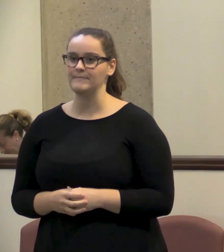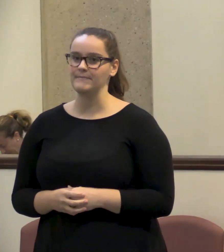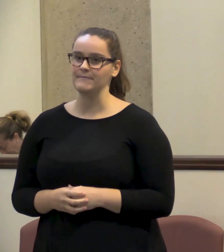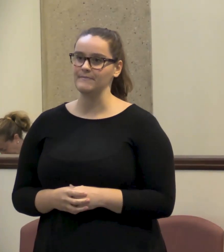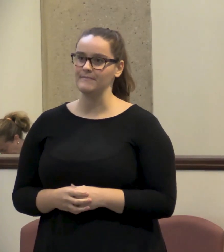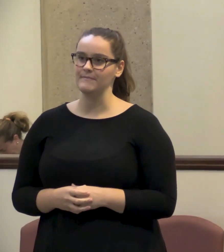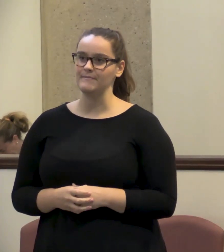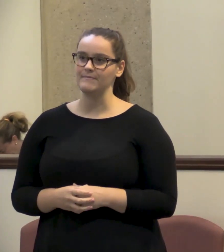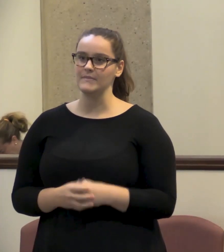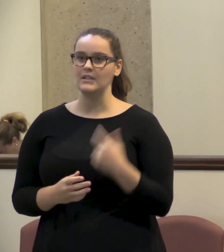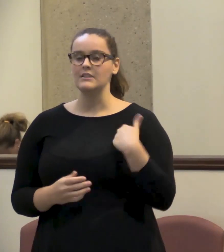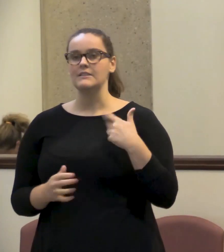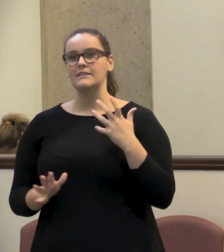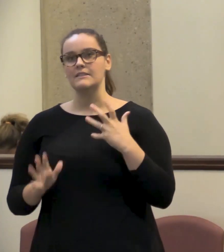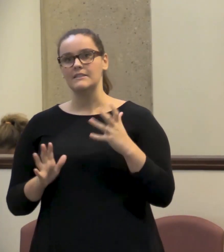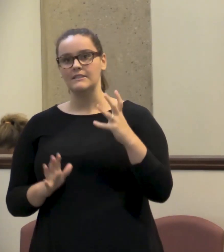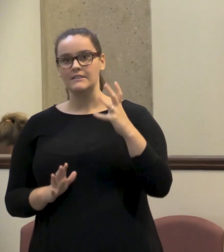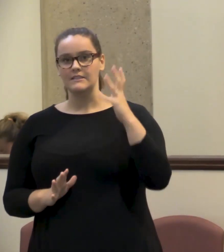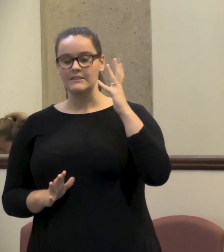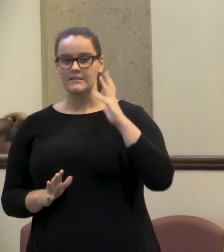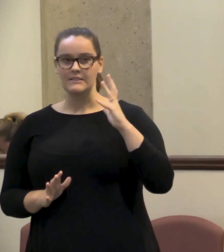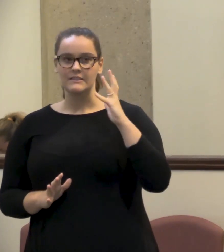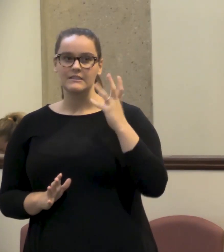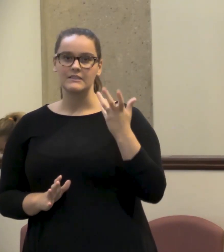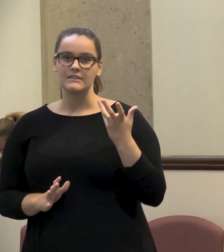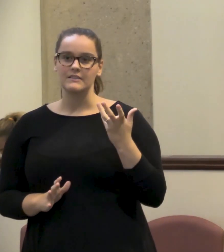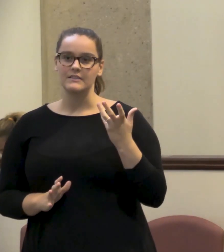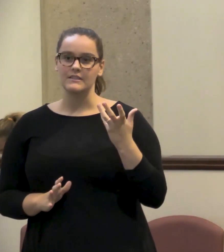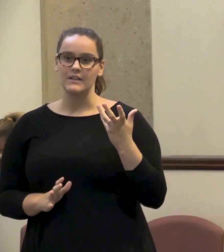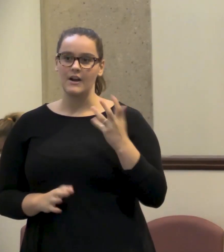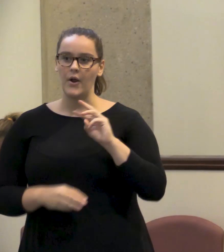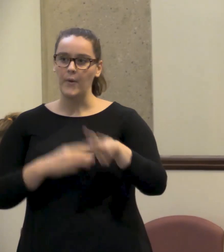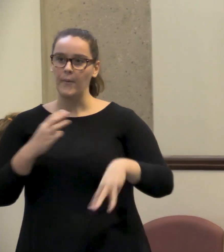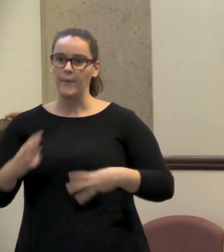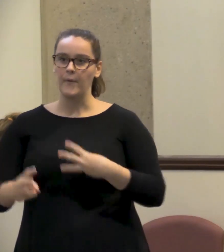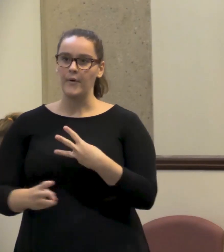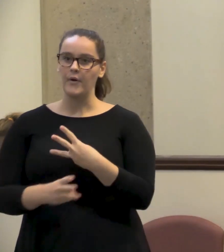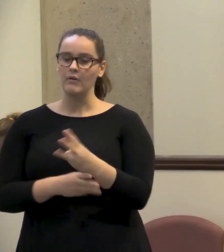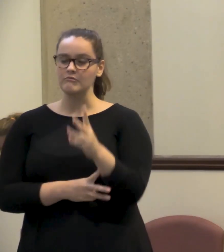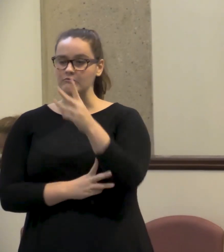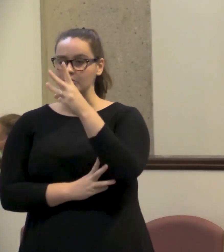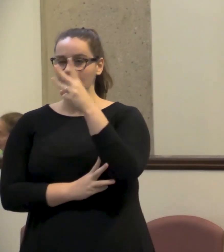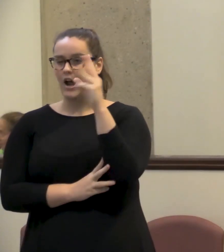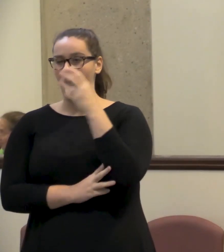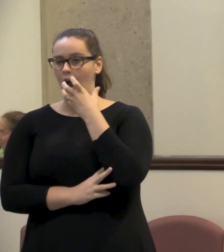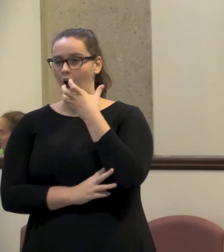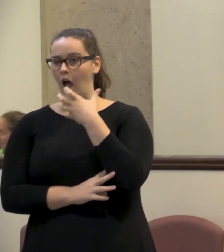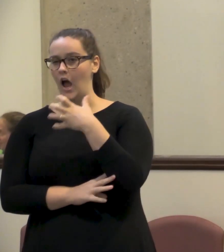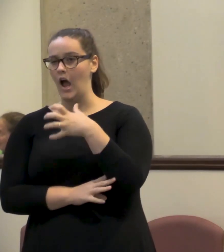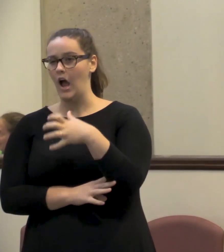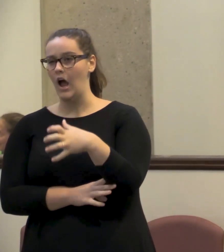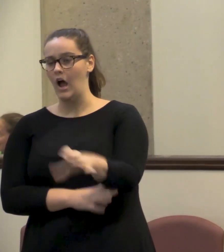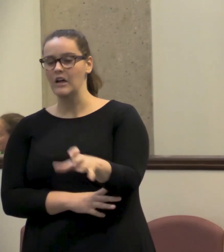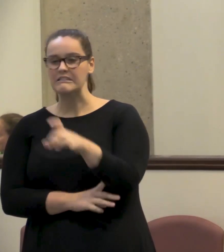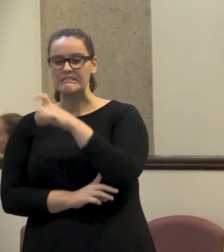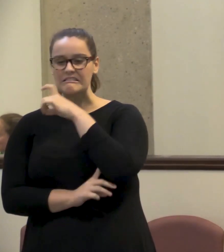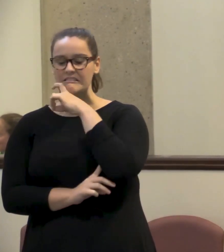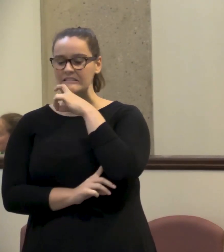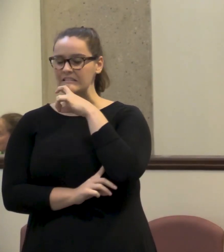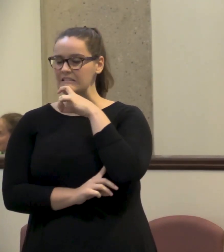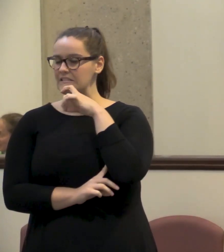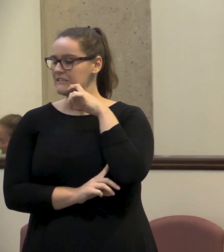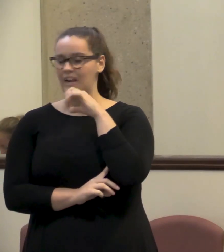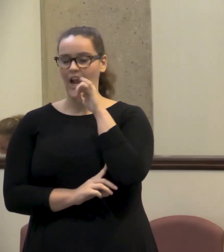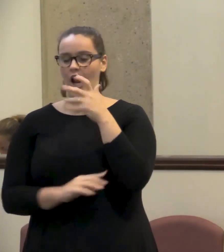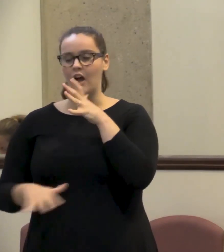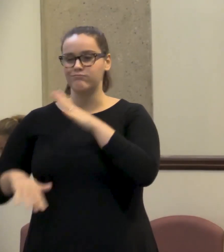We have gone from our global scorching summer with all of the drought and